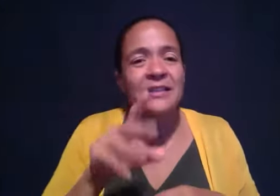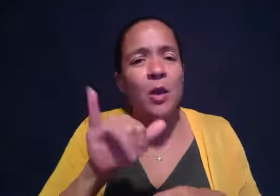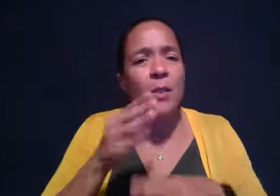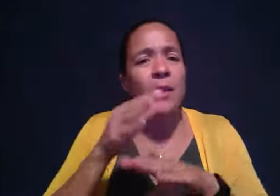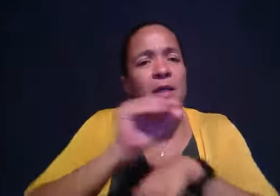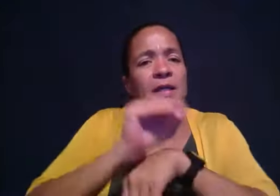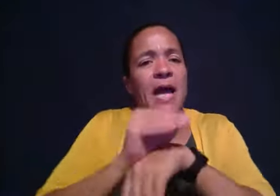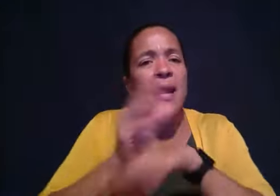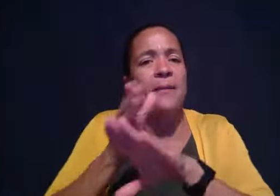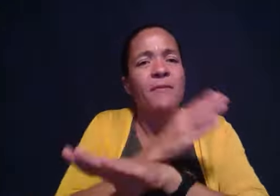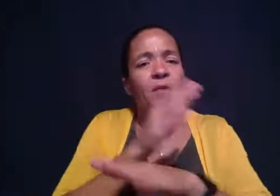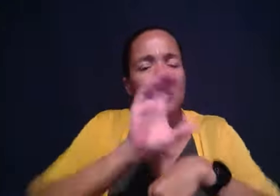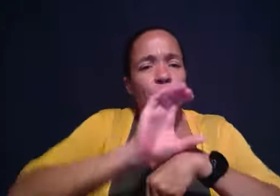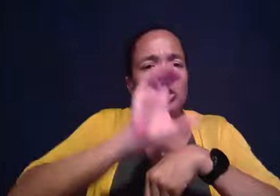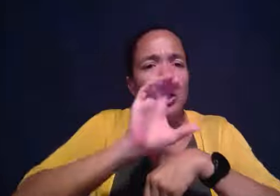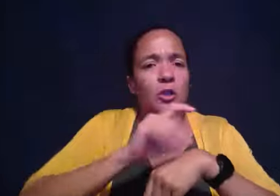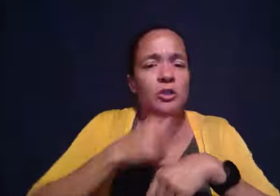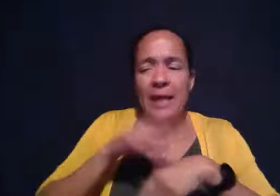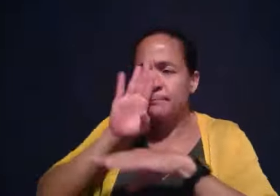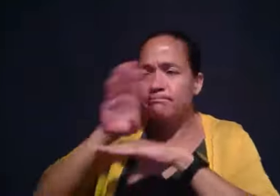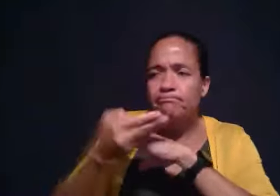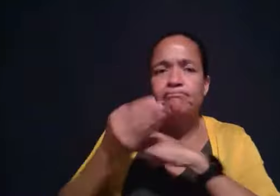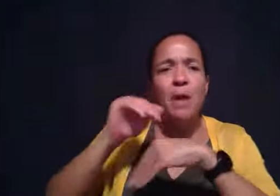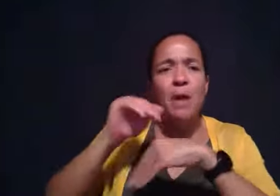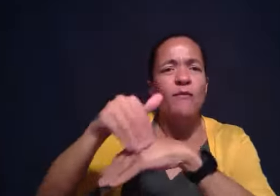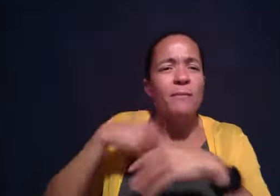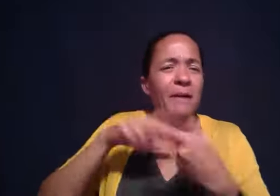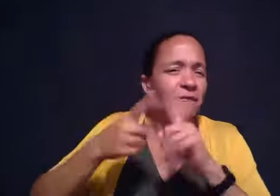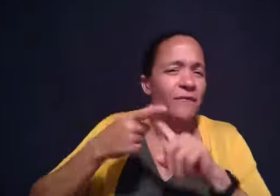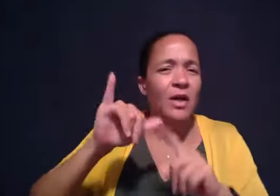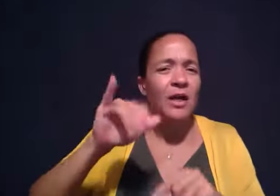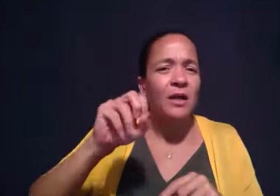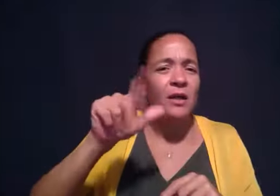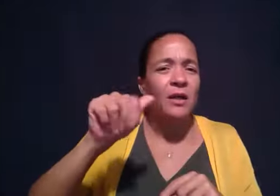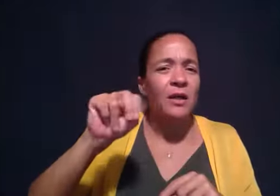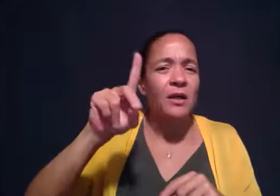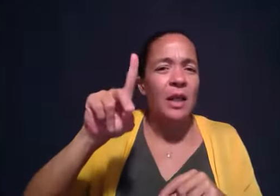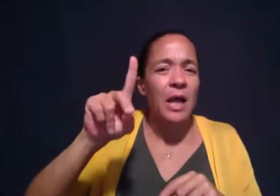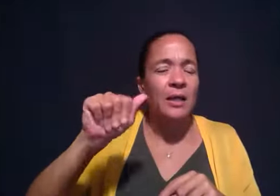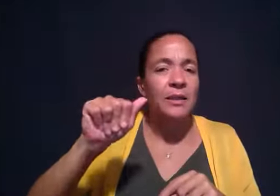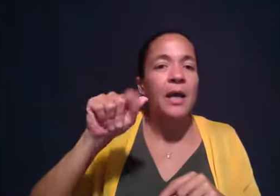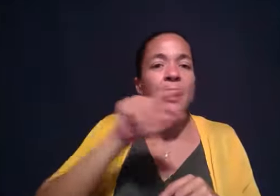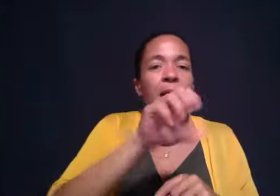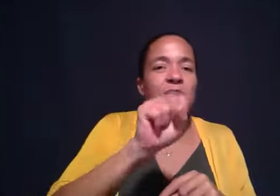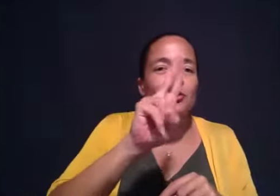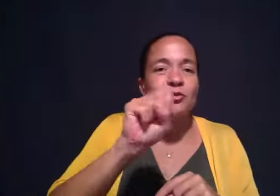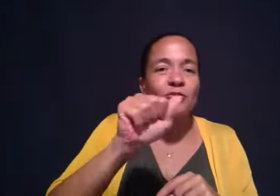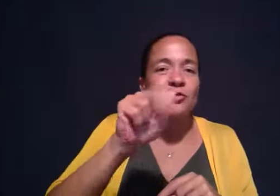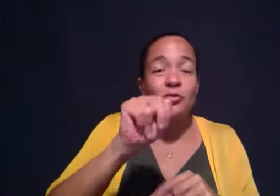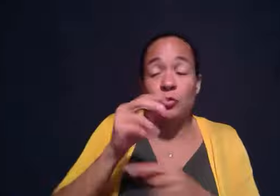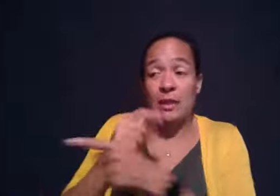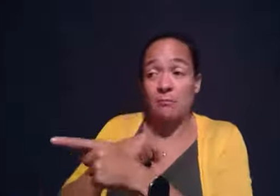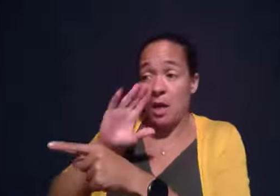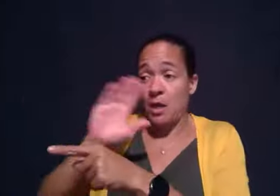my friend Yolanda's house, and my friend Susie was there. And Yolanda was being no fun at all. She was fighting with her boyfriend on